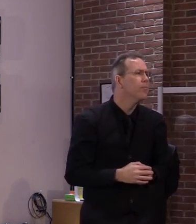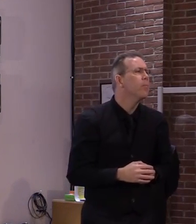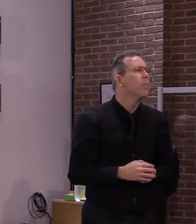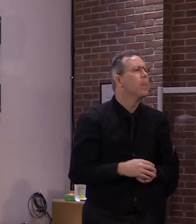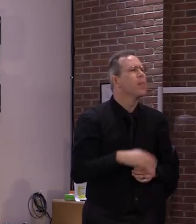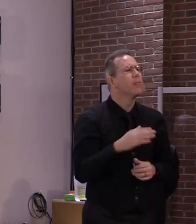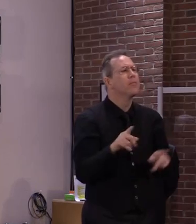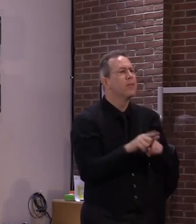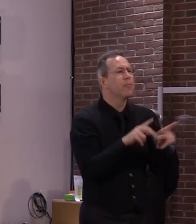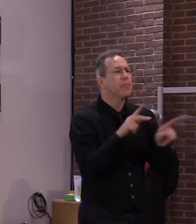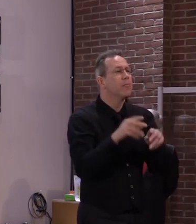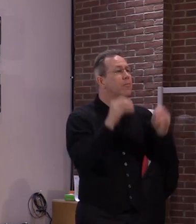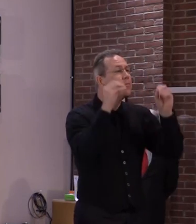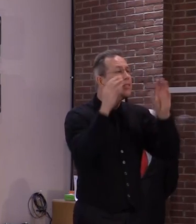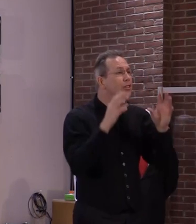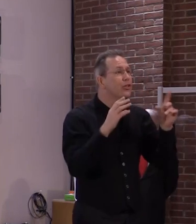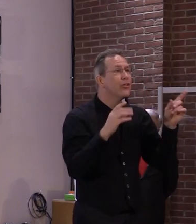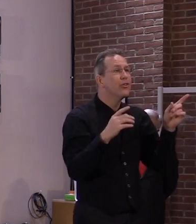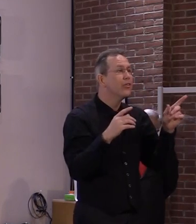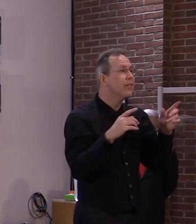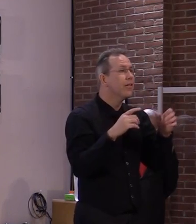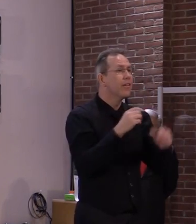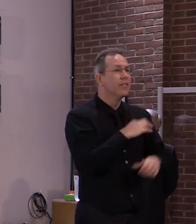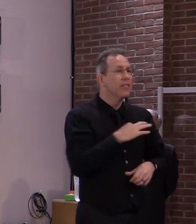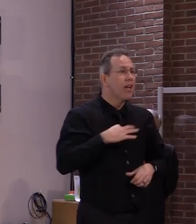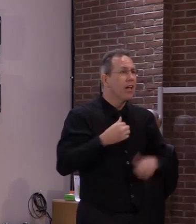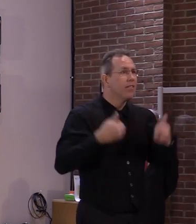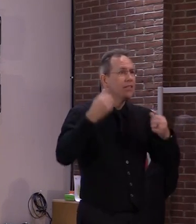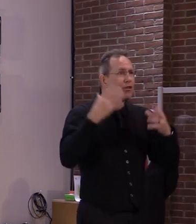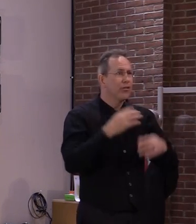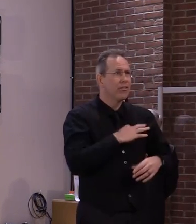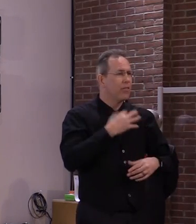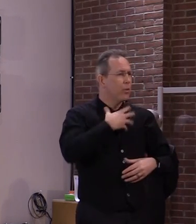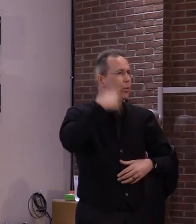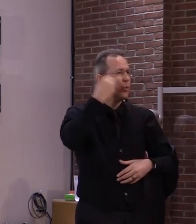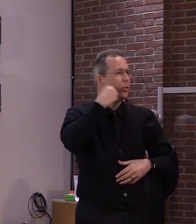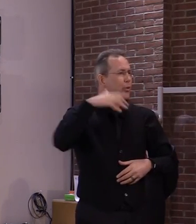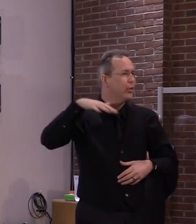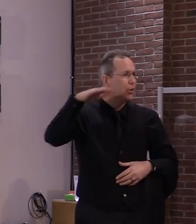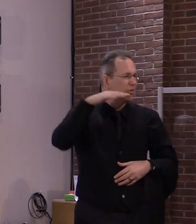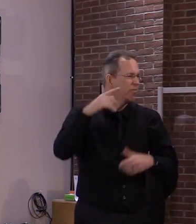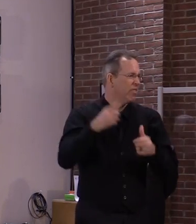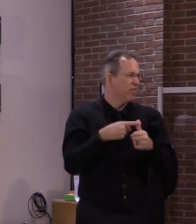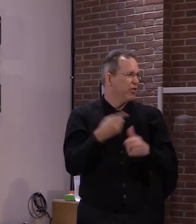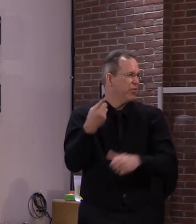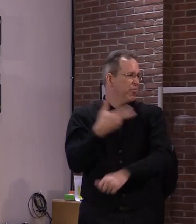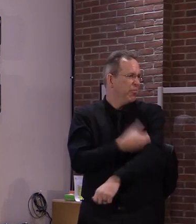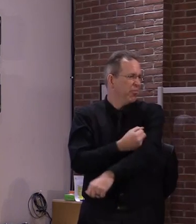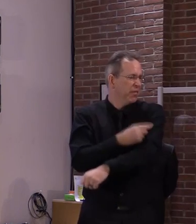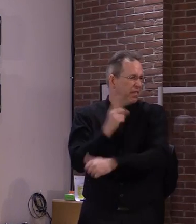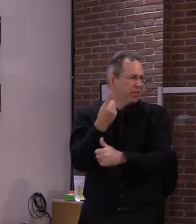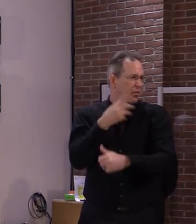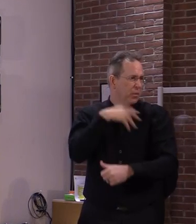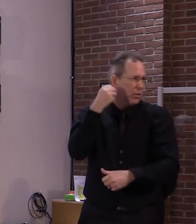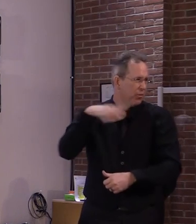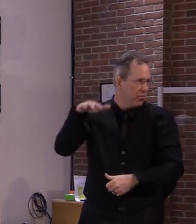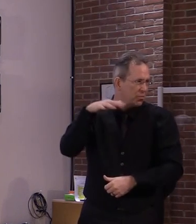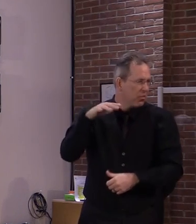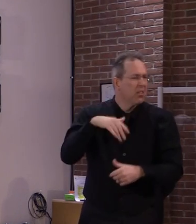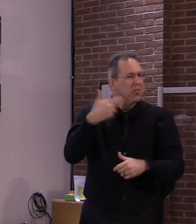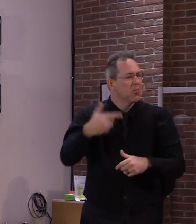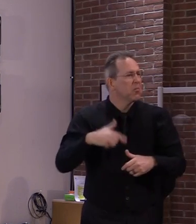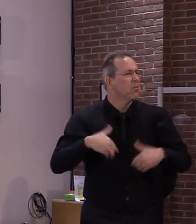of them being older than them, will have already had the vaccine, as will all the staff on those campuses. So I think